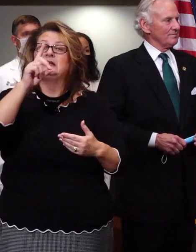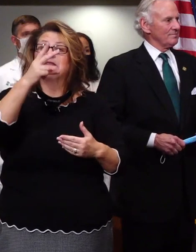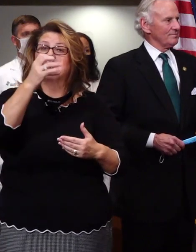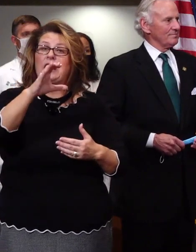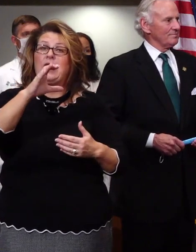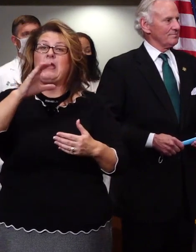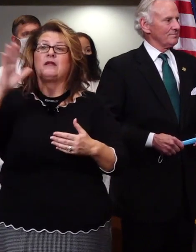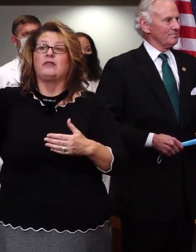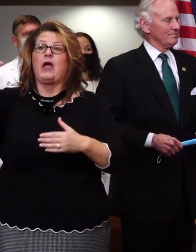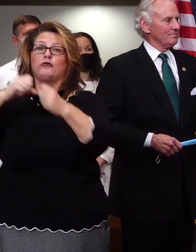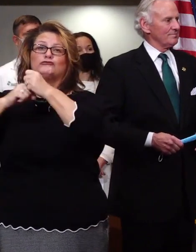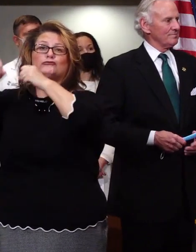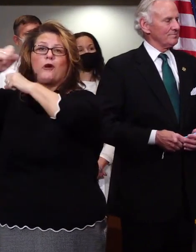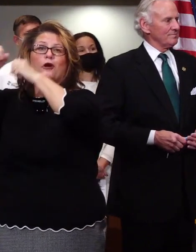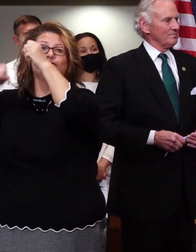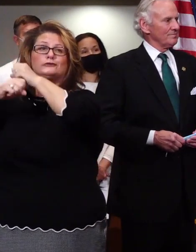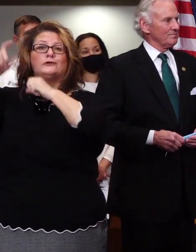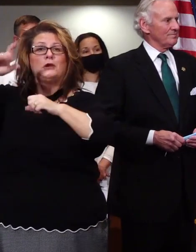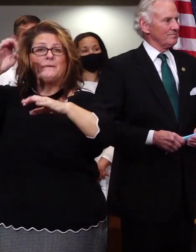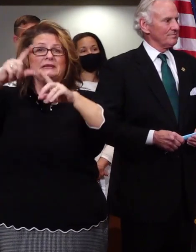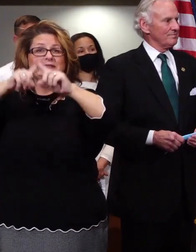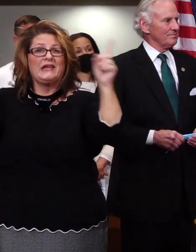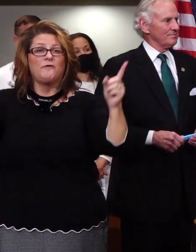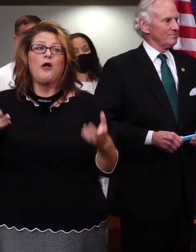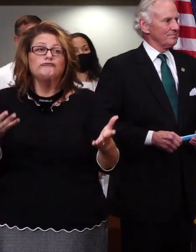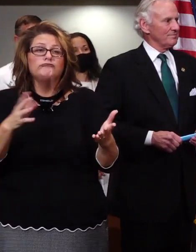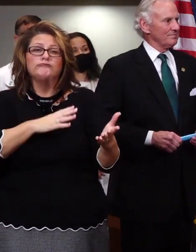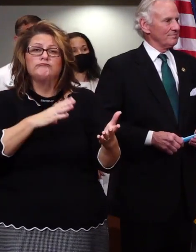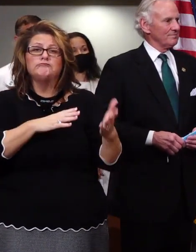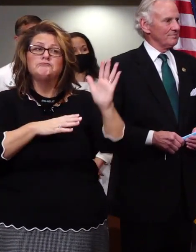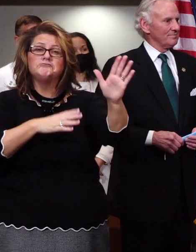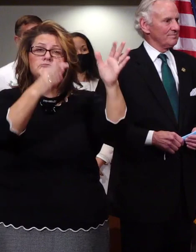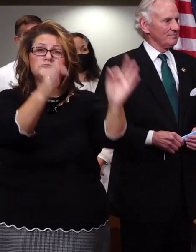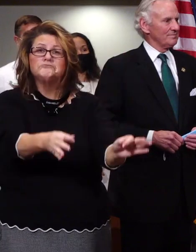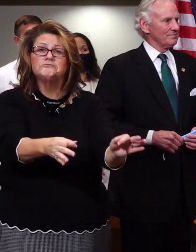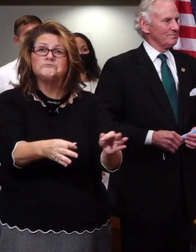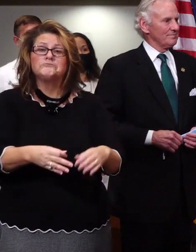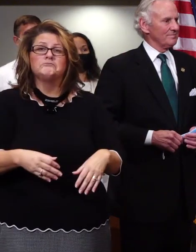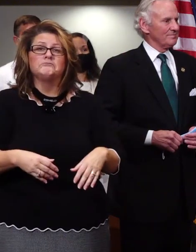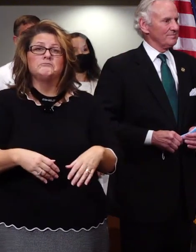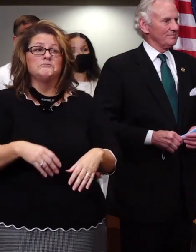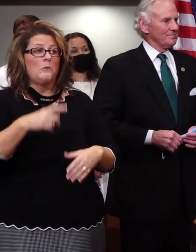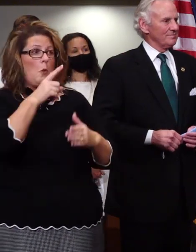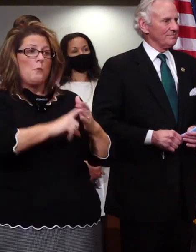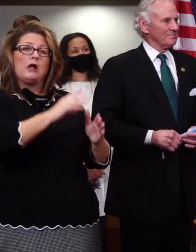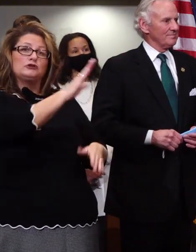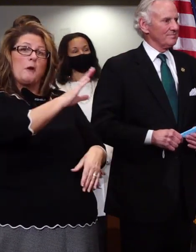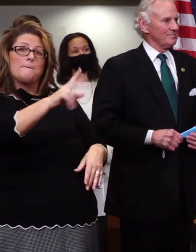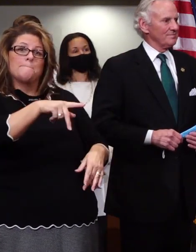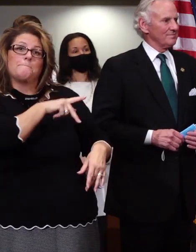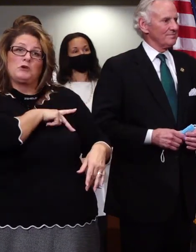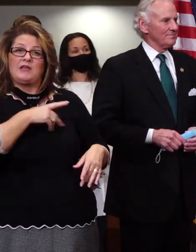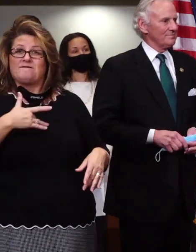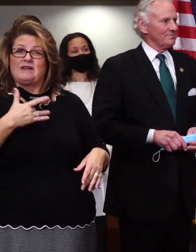that's certainly within their purview. And whatever the legislature decides, that's what we'll do. Do you have a personal reaction to the splitting